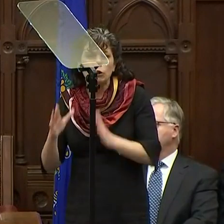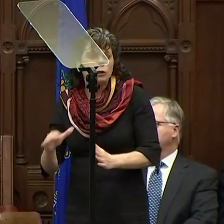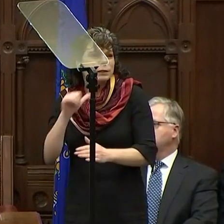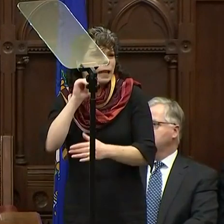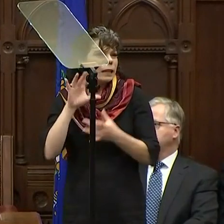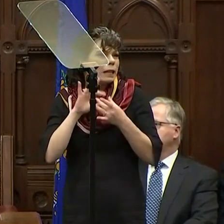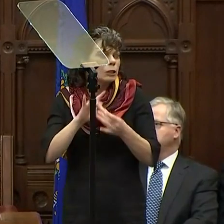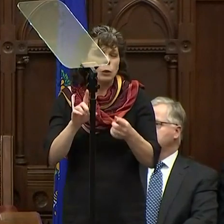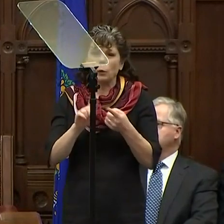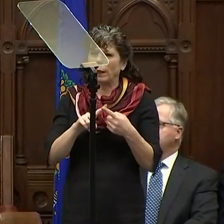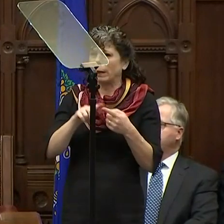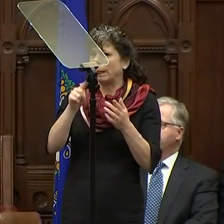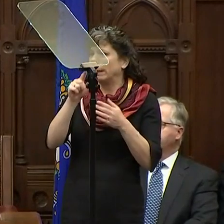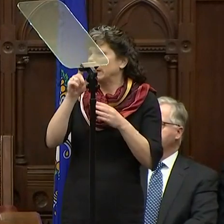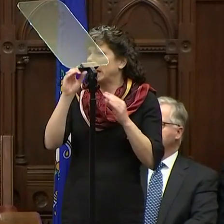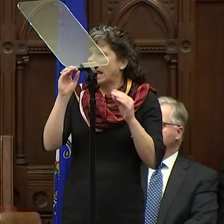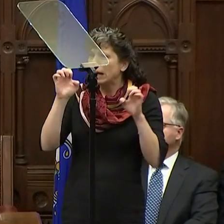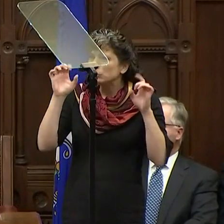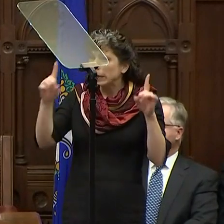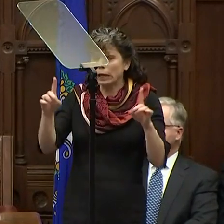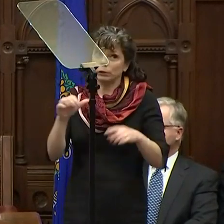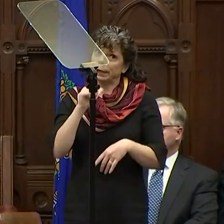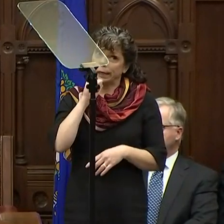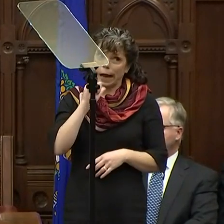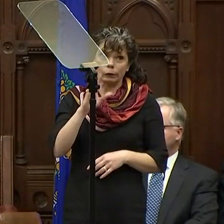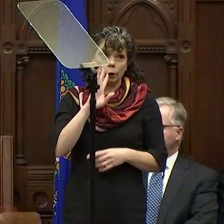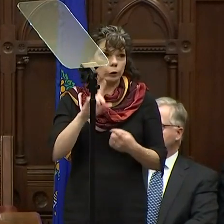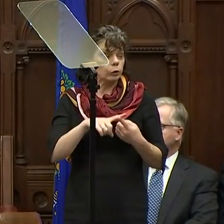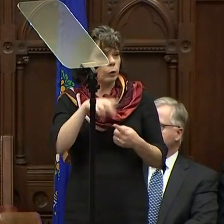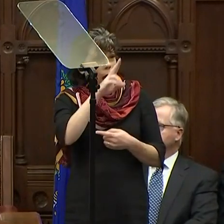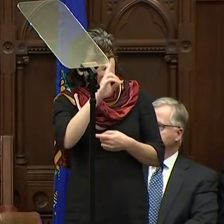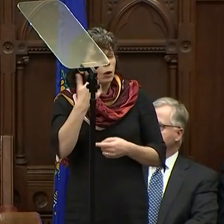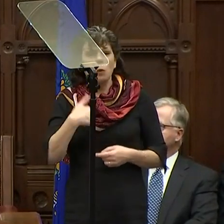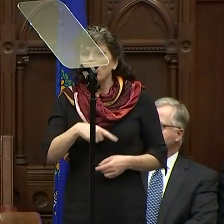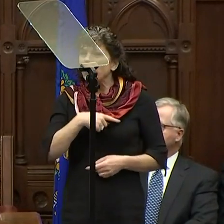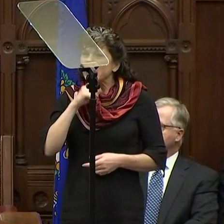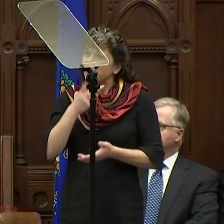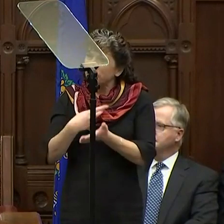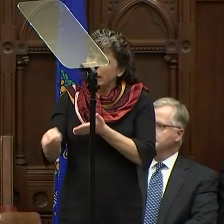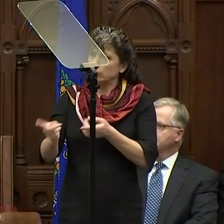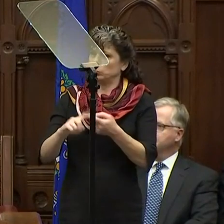educators. Lord knows we weren't talking to the hospitals. We had a failure to communicate.